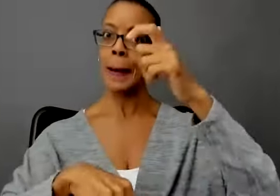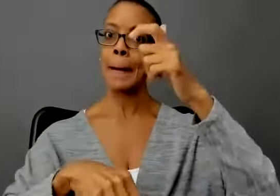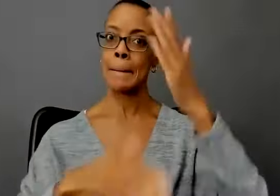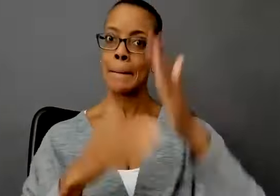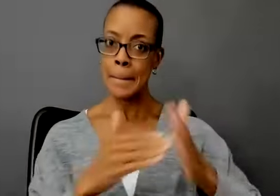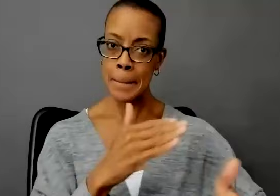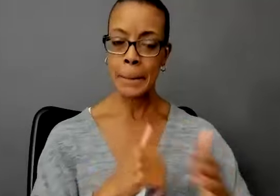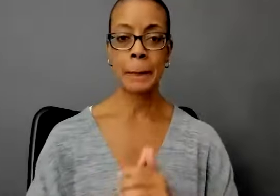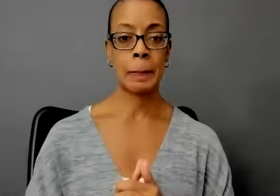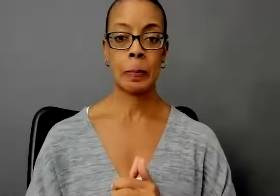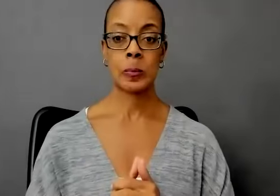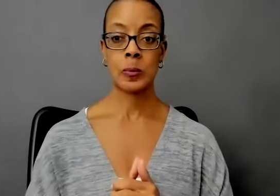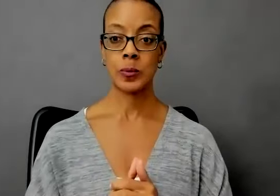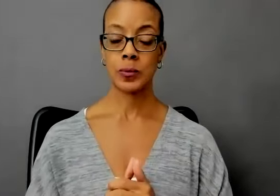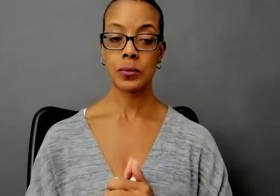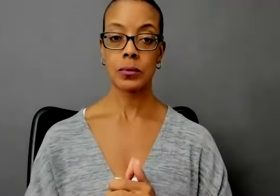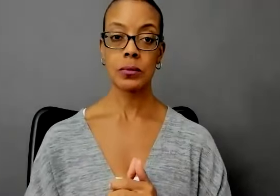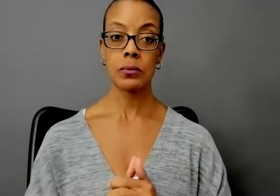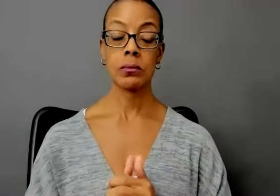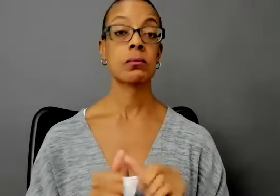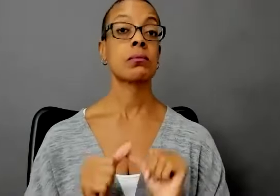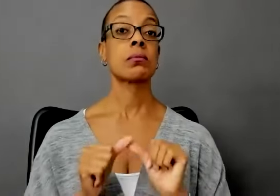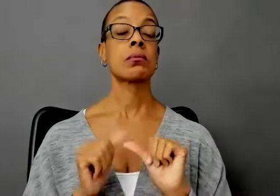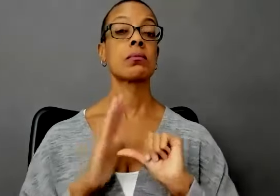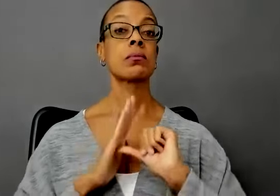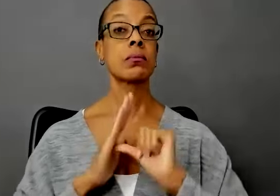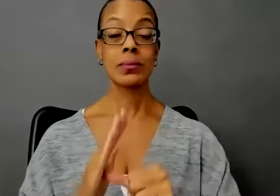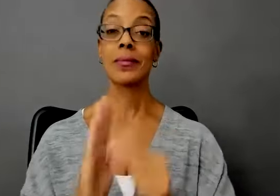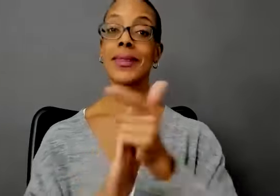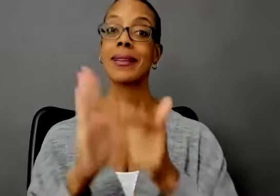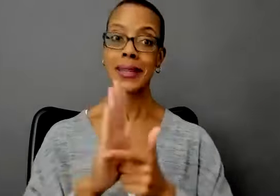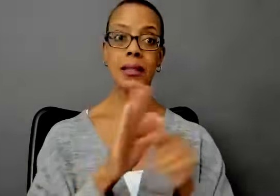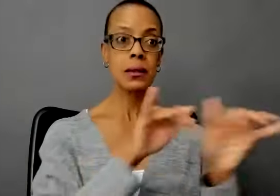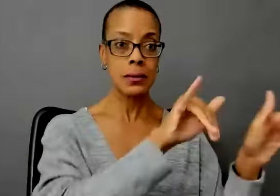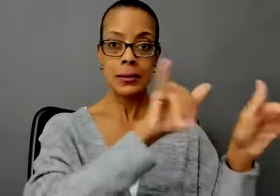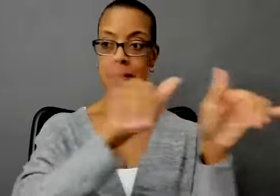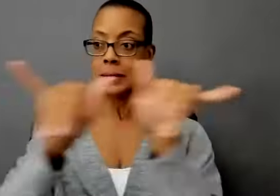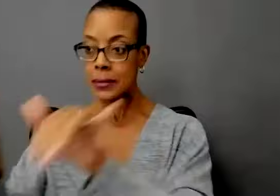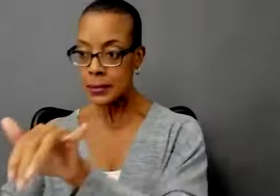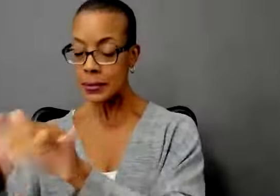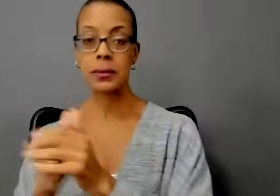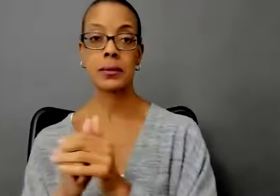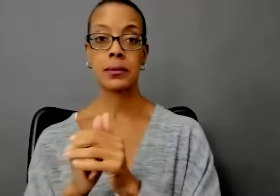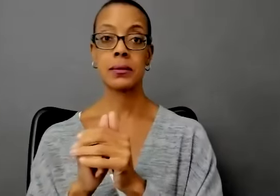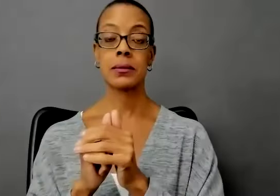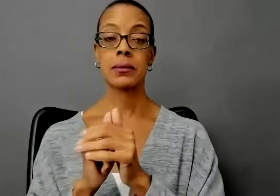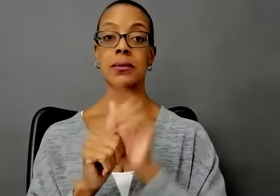So ensuring legal consistency, federal and provincial justice departments need to develop clear